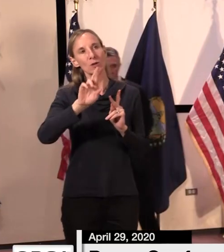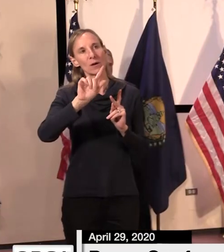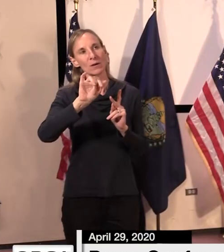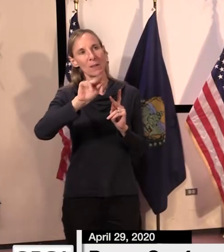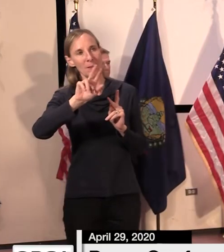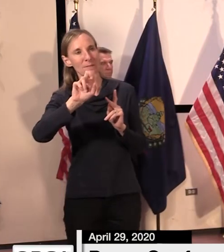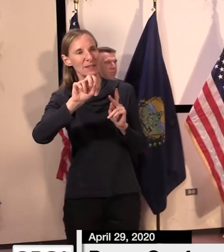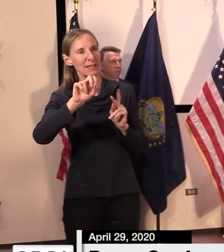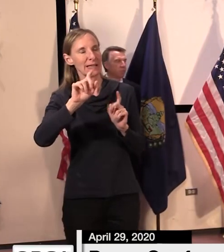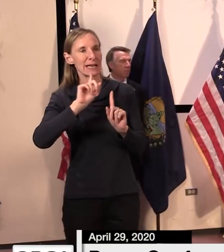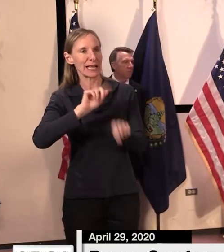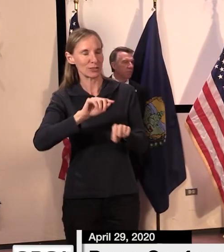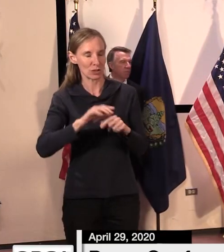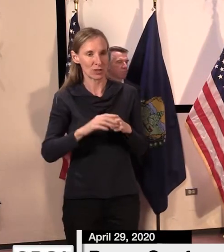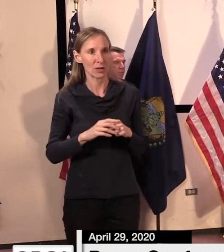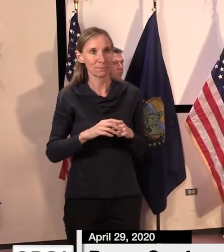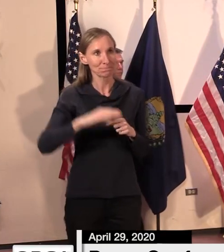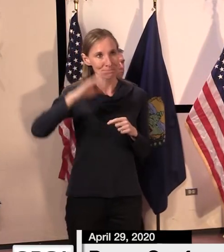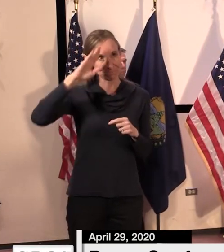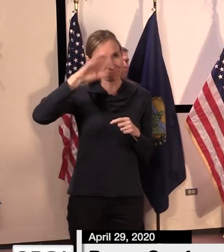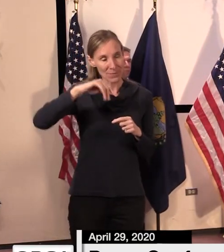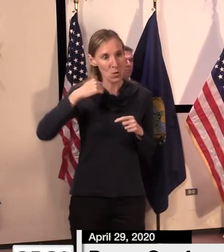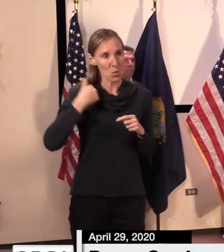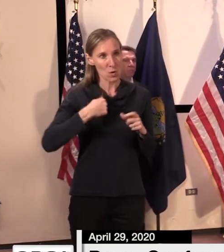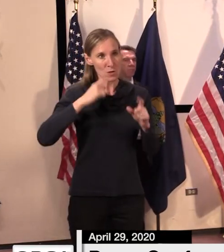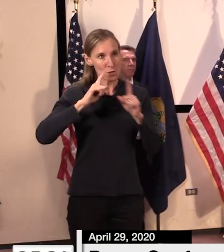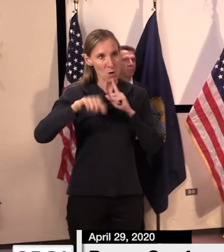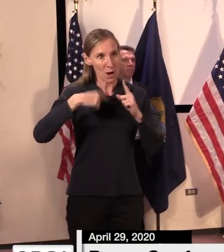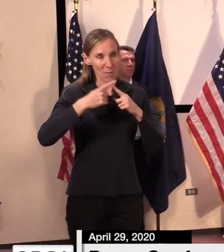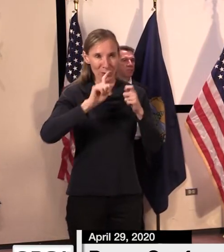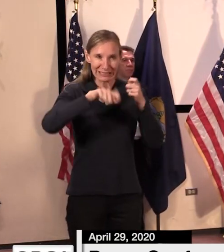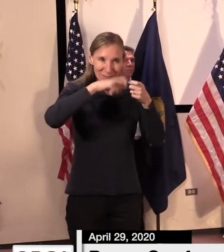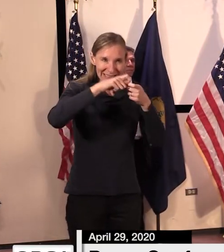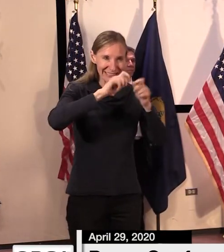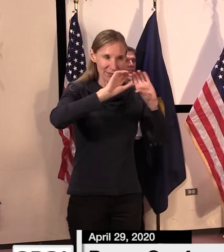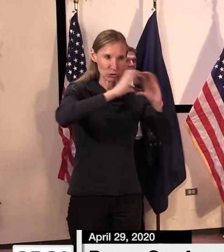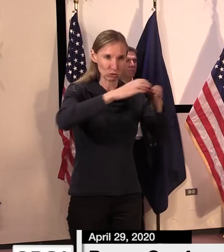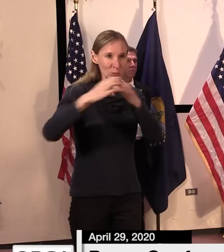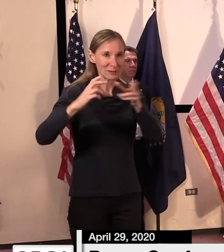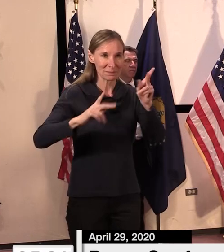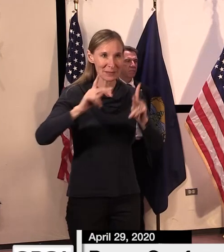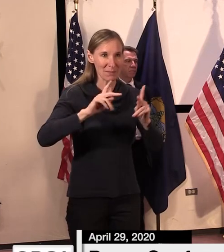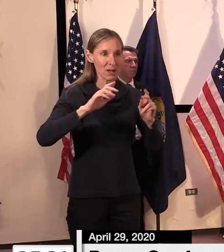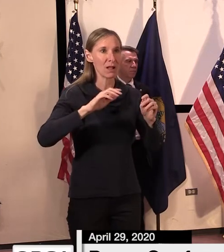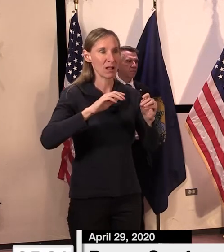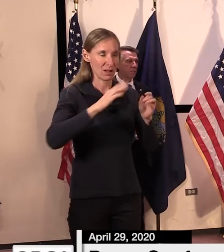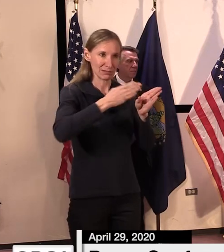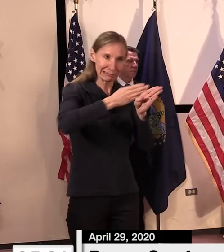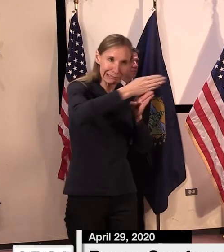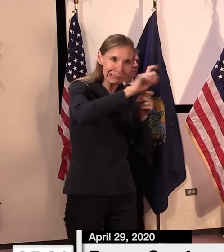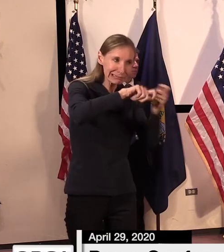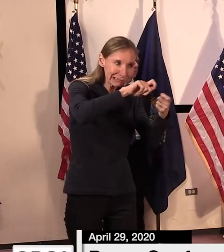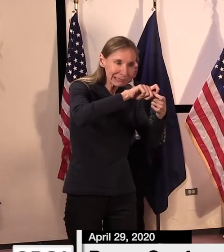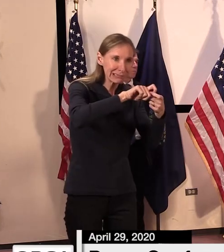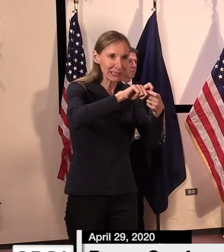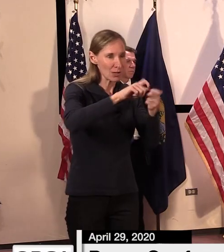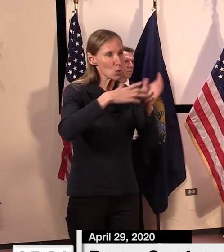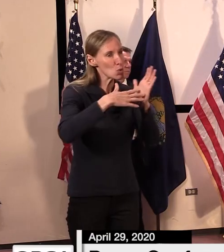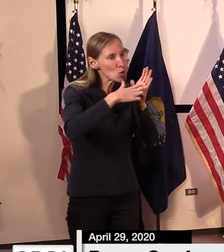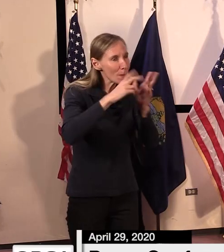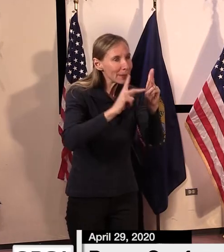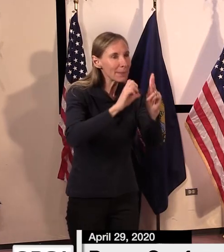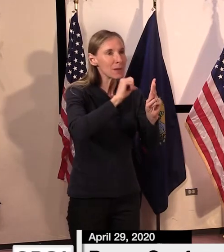So many of the groups that we've talked about, some of them are indeed very specific and very